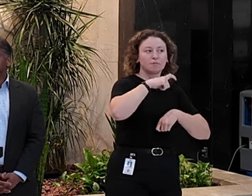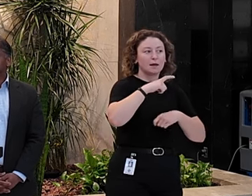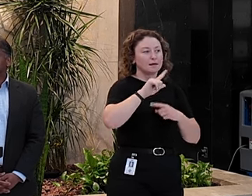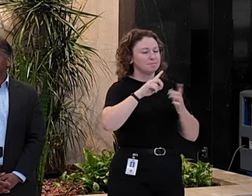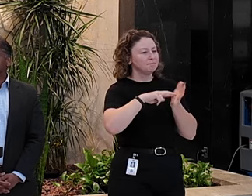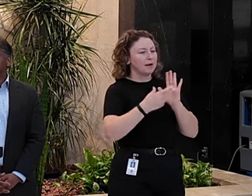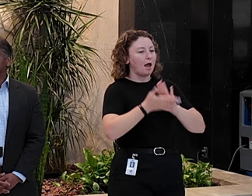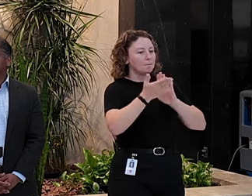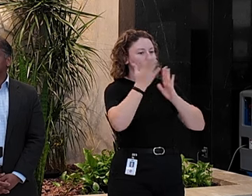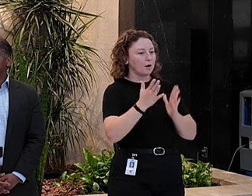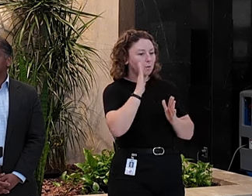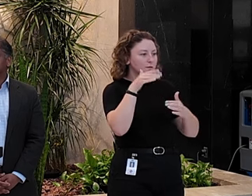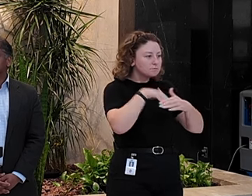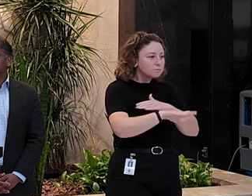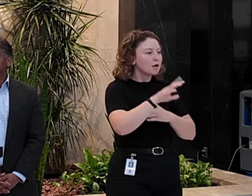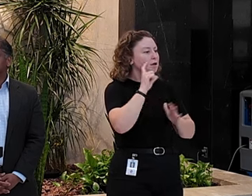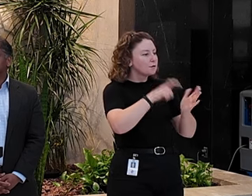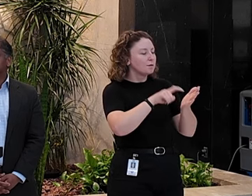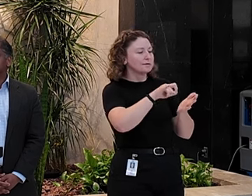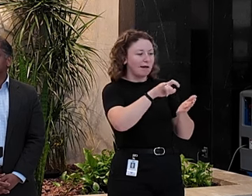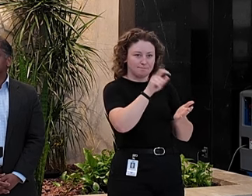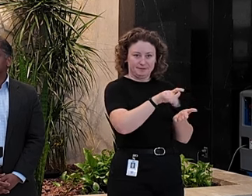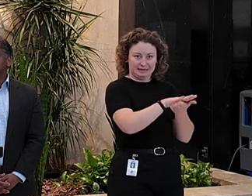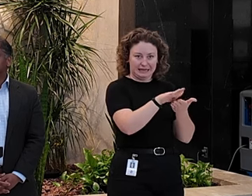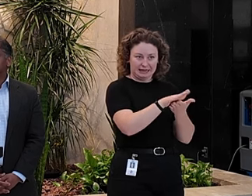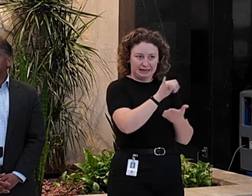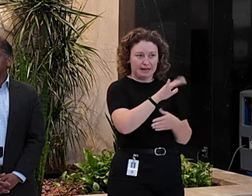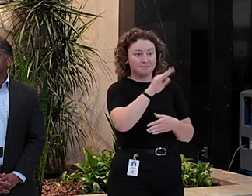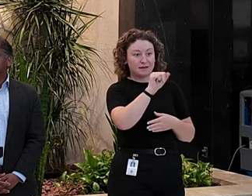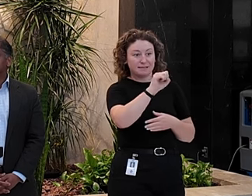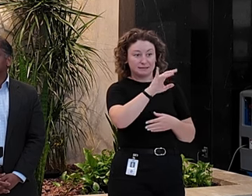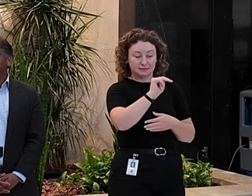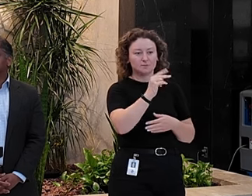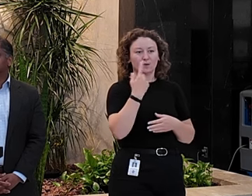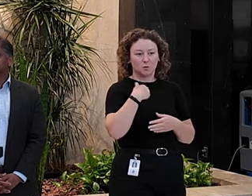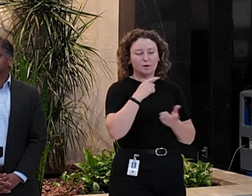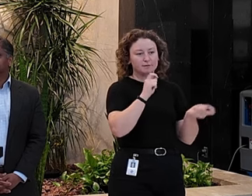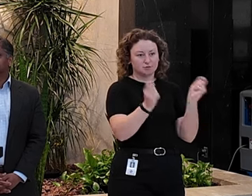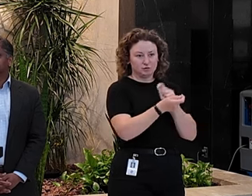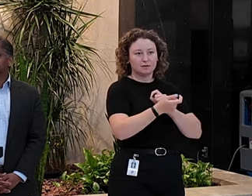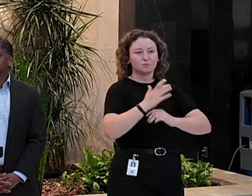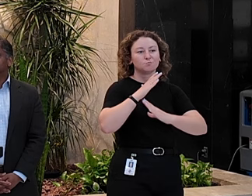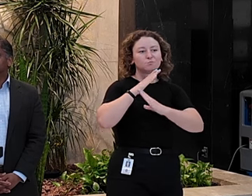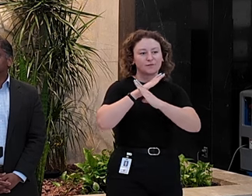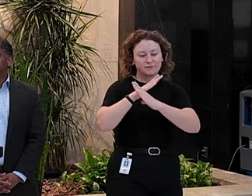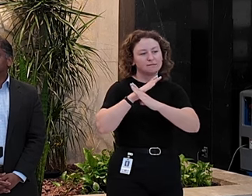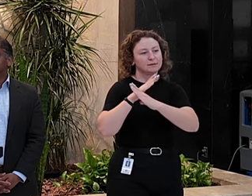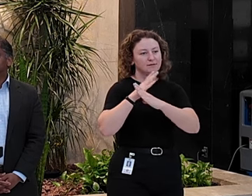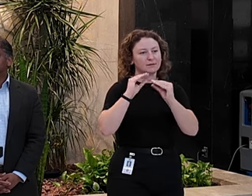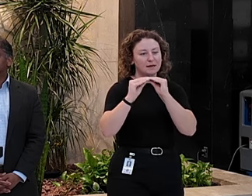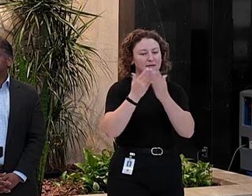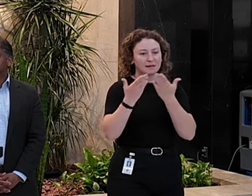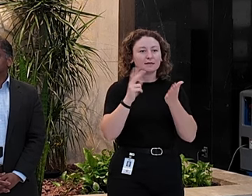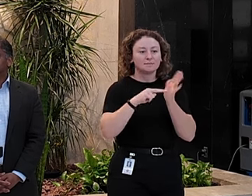in and say, it's time to do the cleaning of that basin. We've subsequently changed that to a preventative maintenance item, which means that